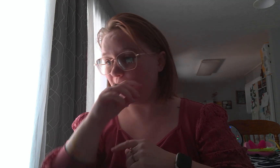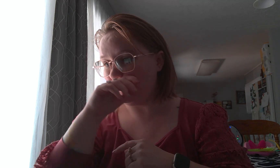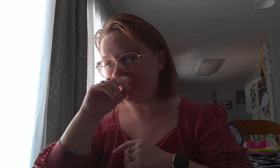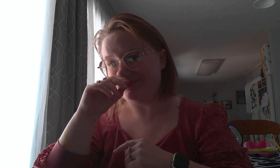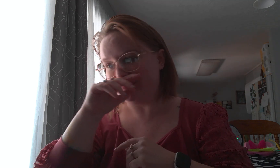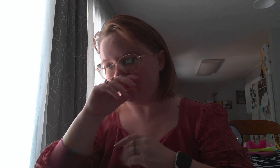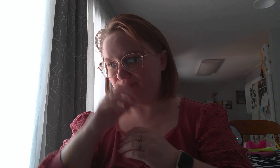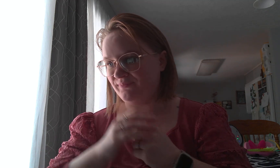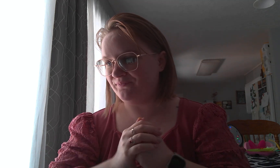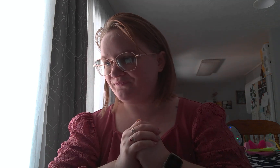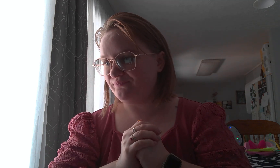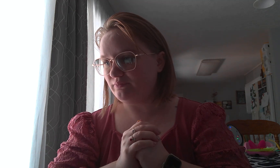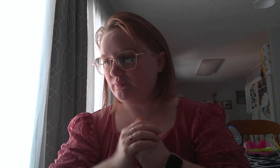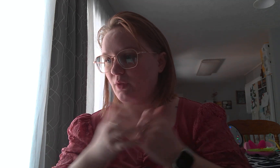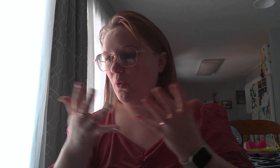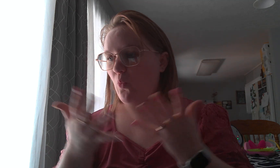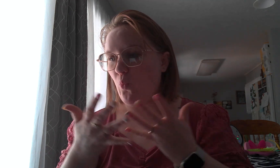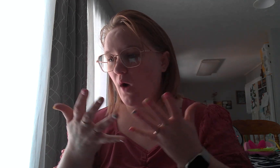For number 4,